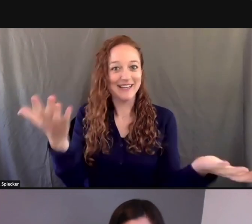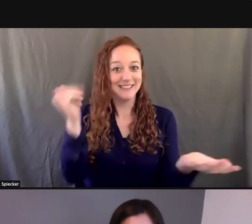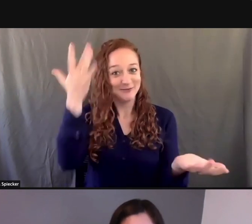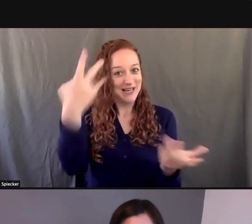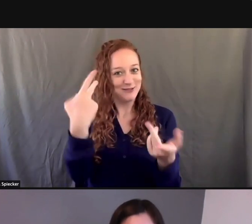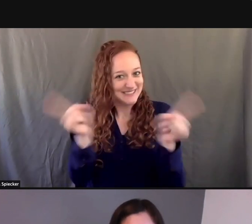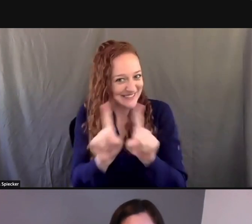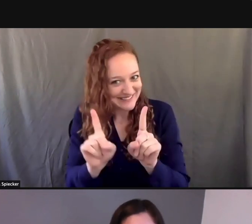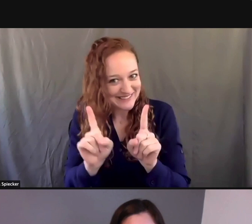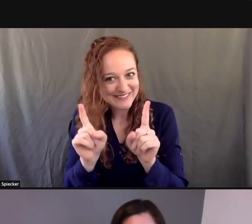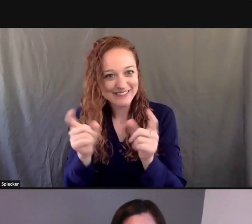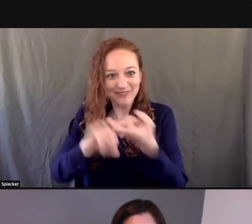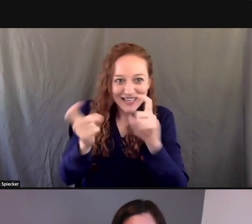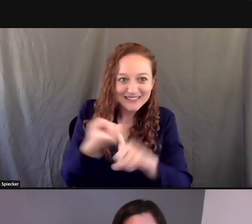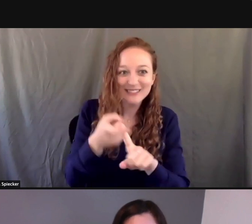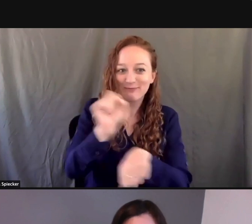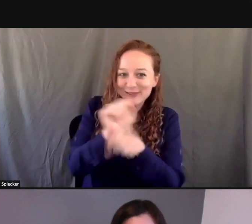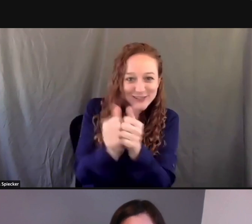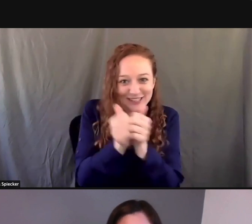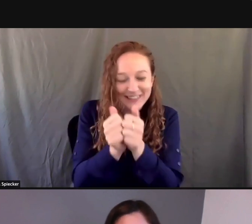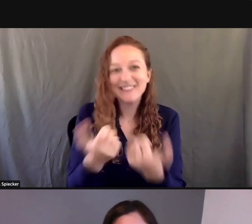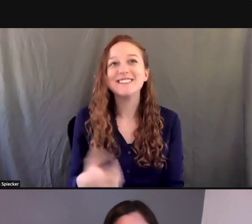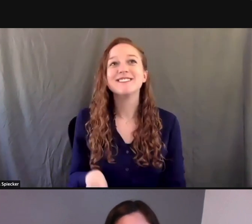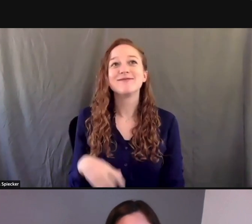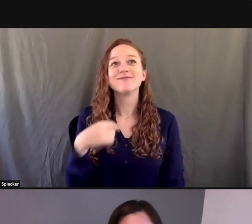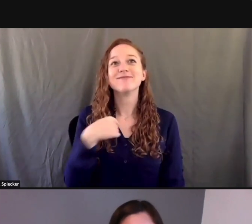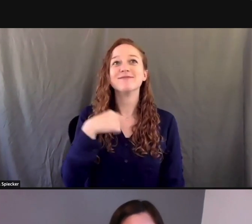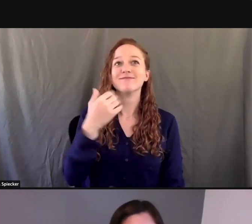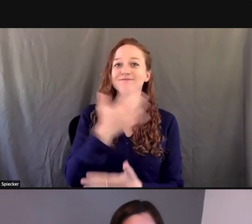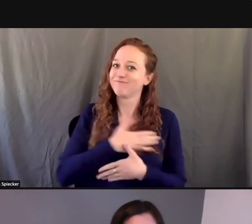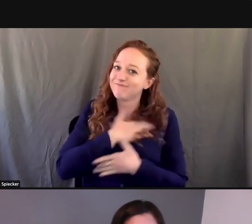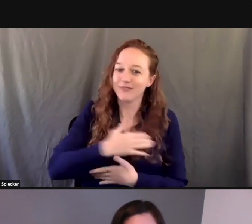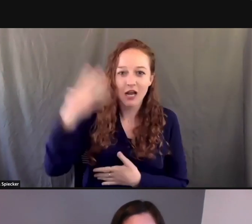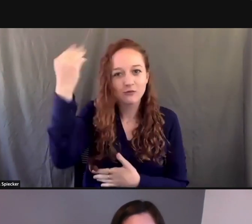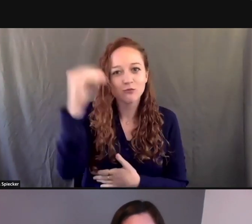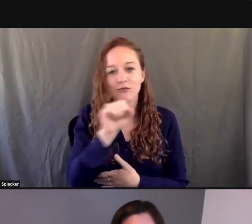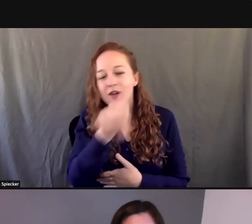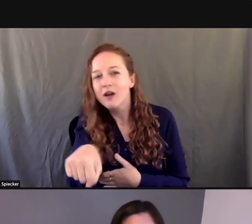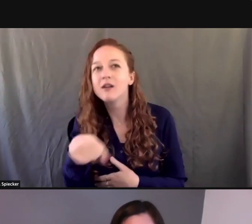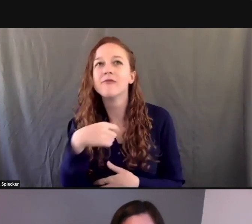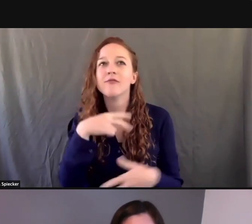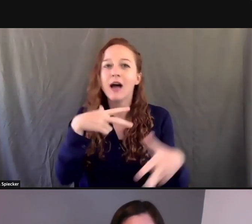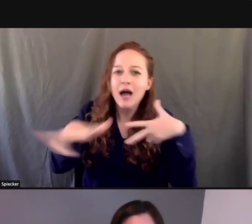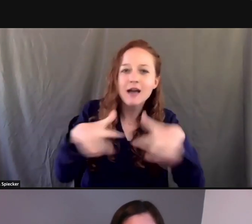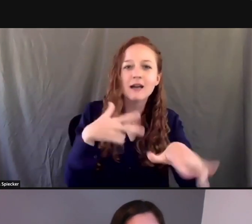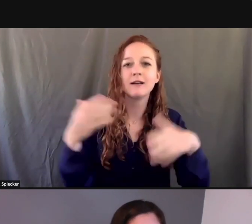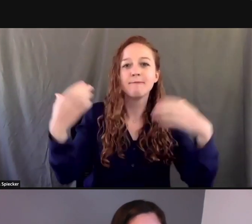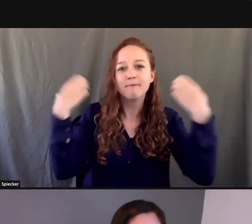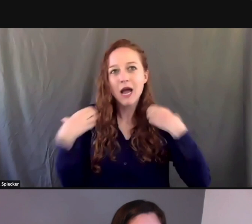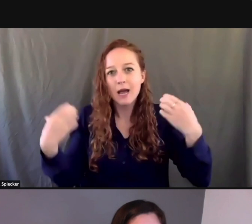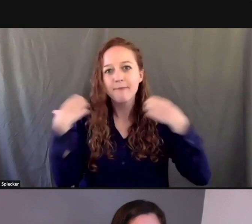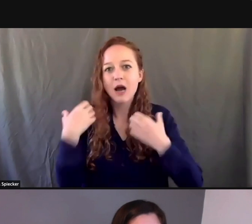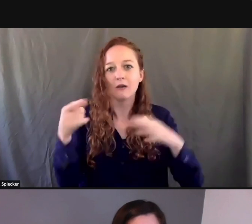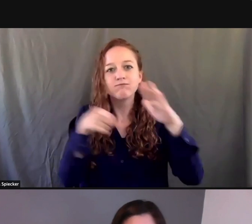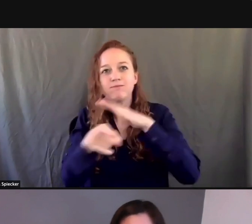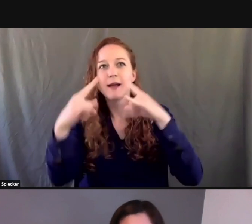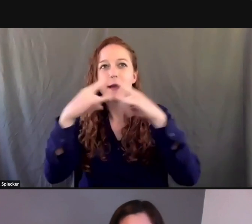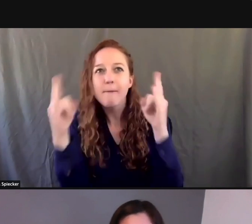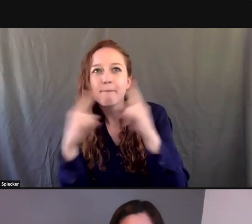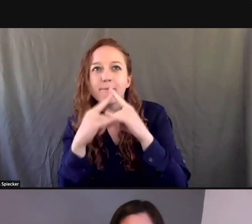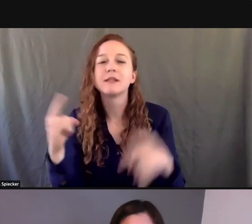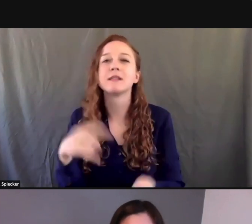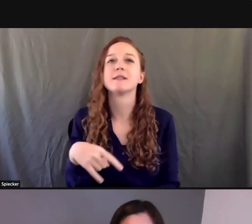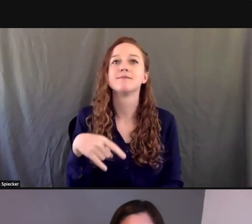University, where I got my PhD and degree of integrative biology and marine